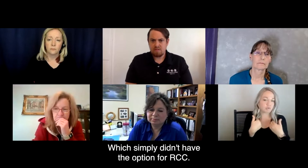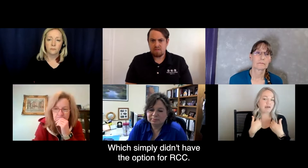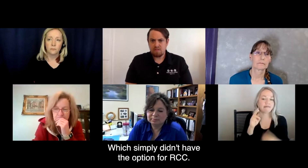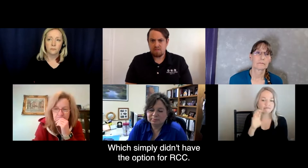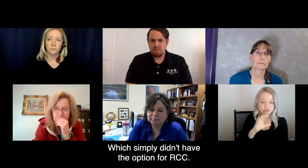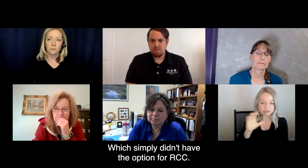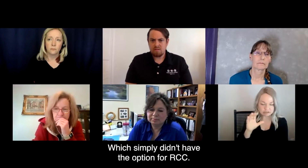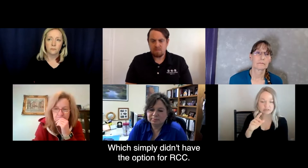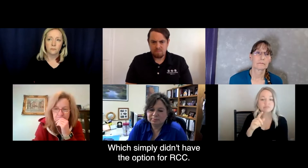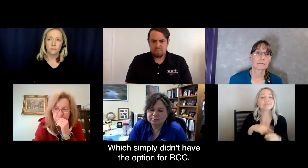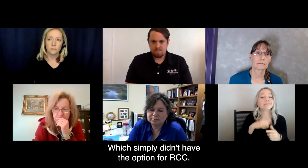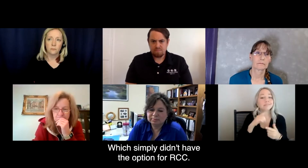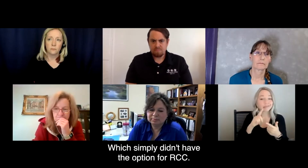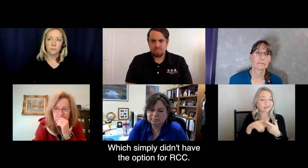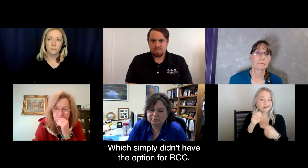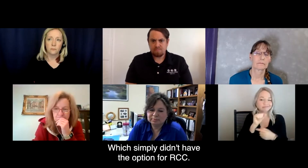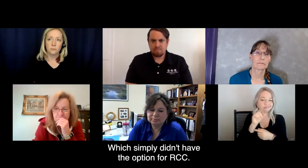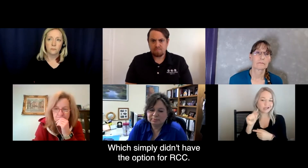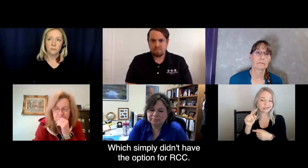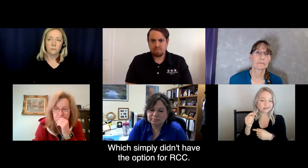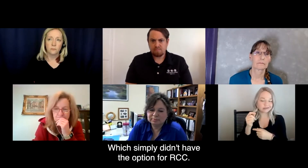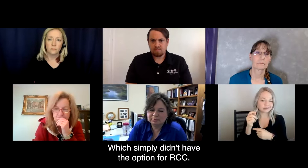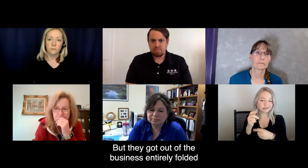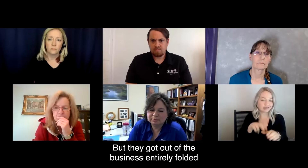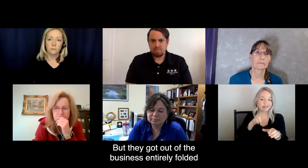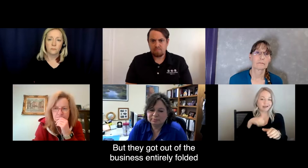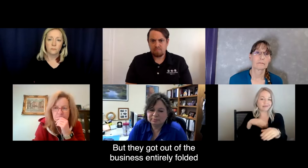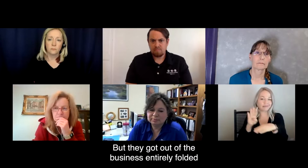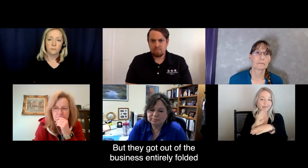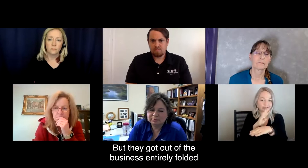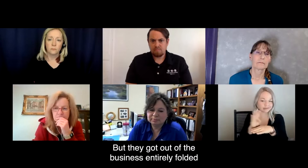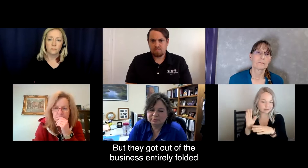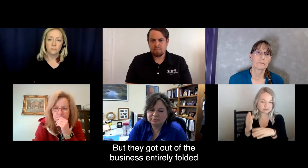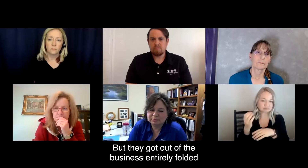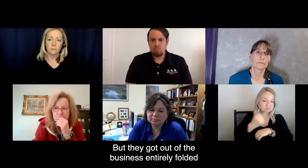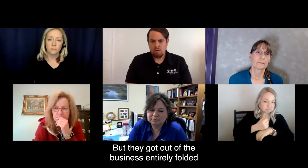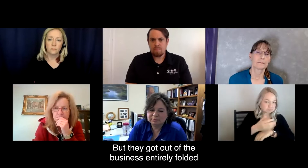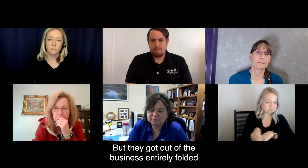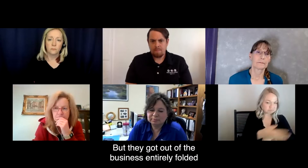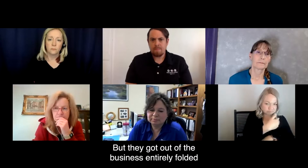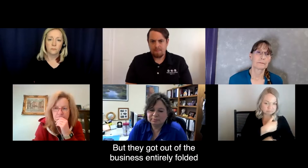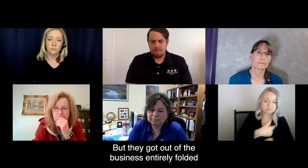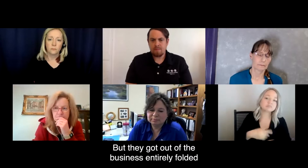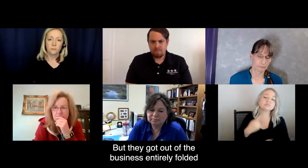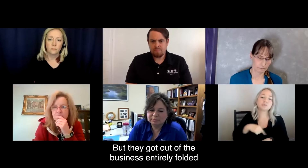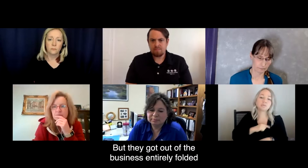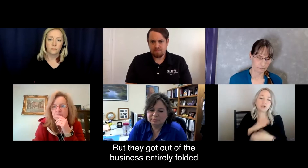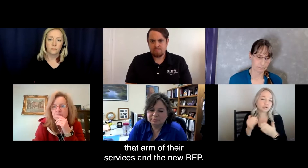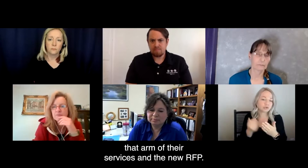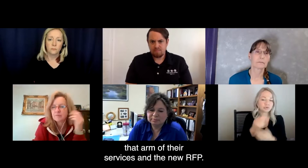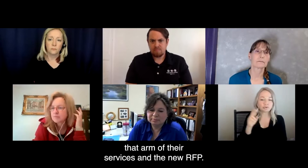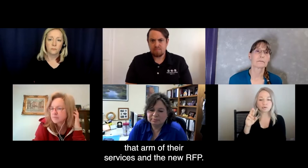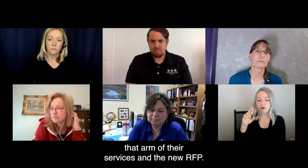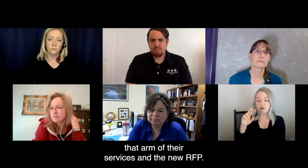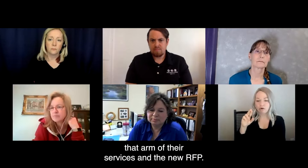which simply didn't have the option for RCC, but they got out of the business entirely, folded